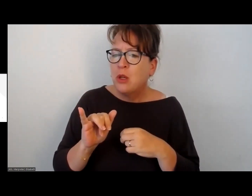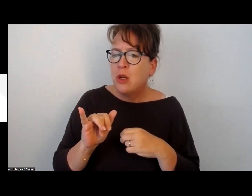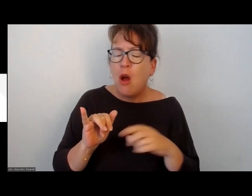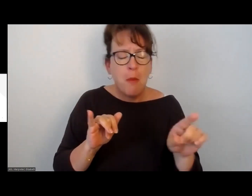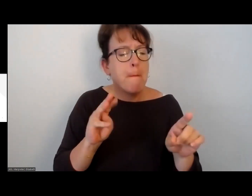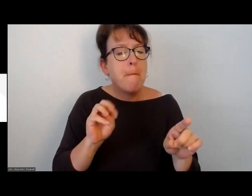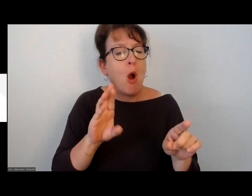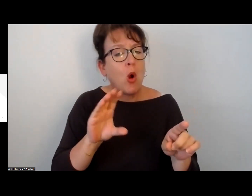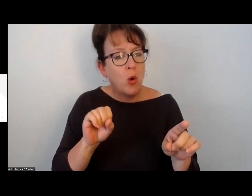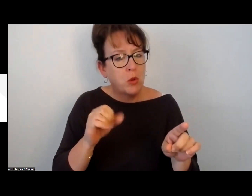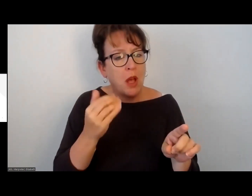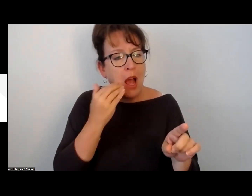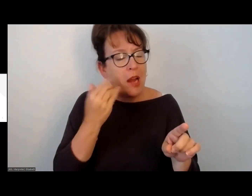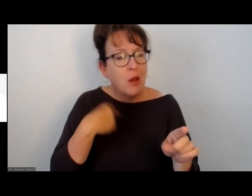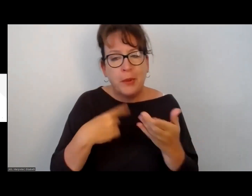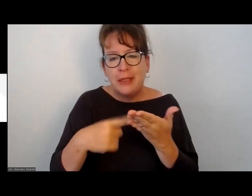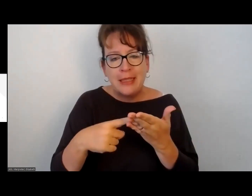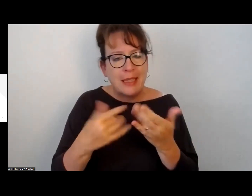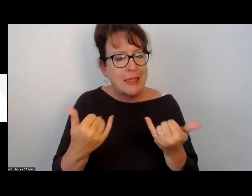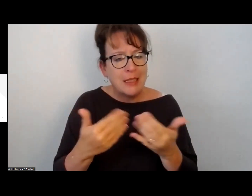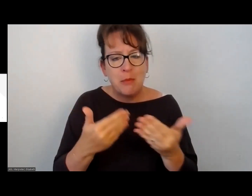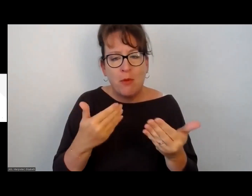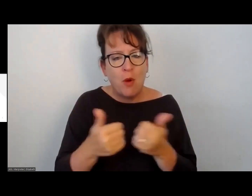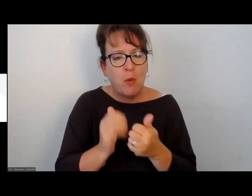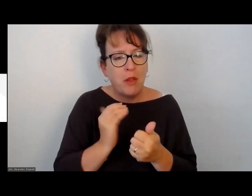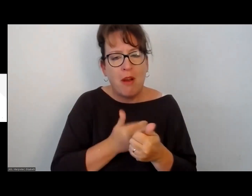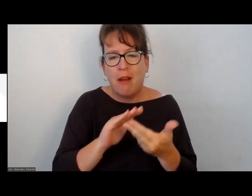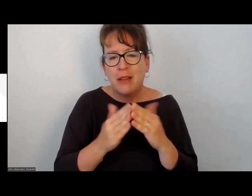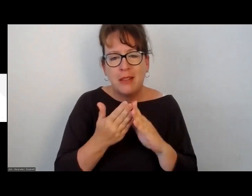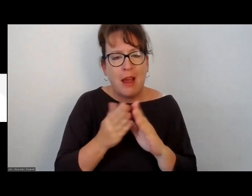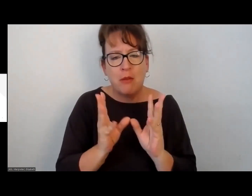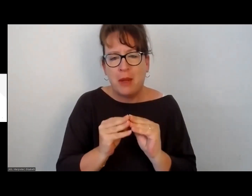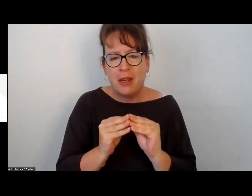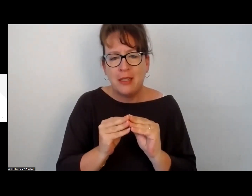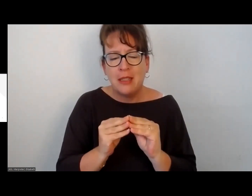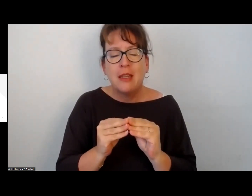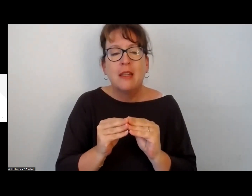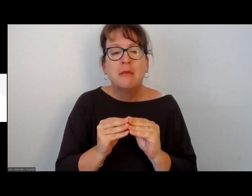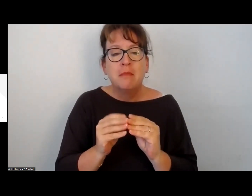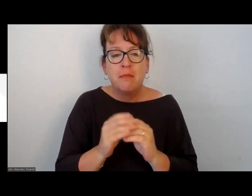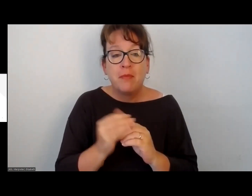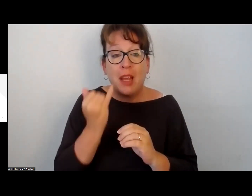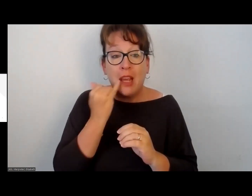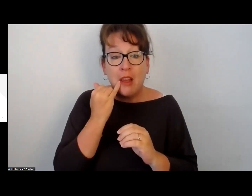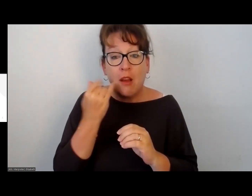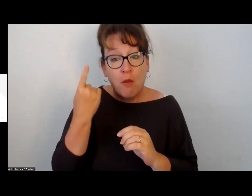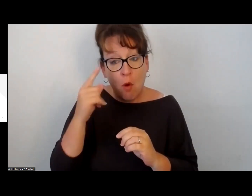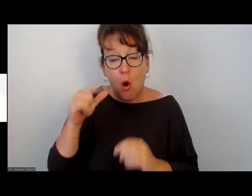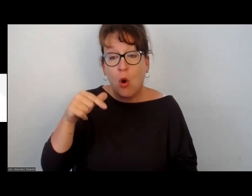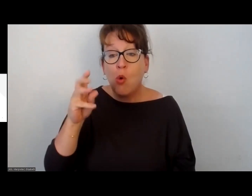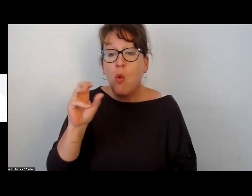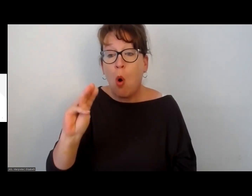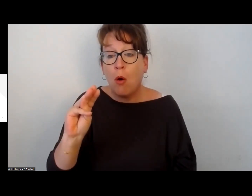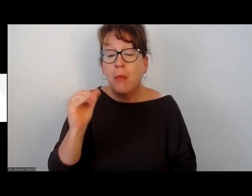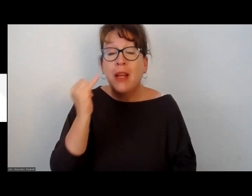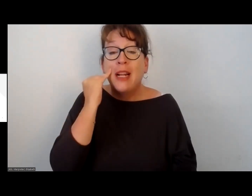that we go through this with our town meetings because I'm on the select board here in Bourne. And so long as you do a roll call, they generally allow